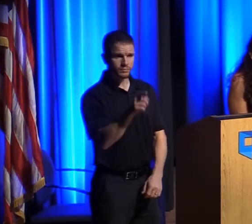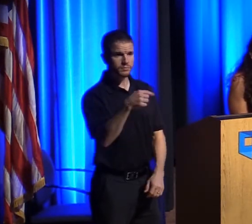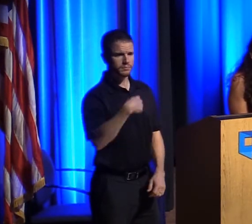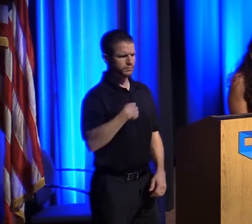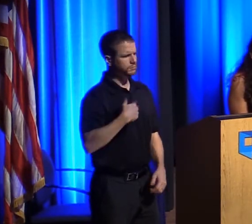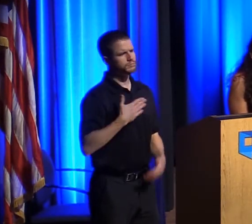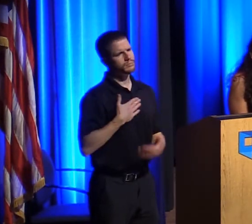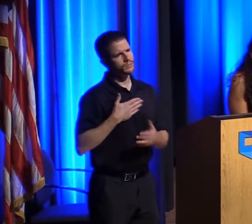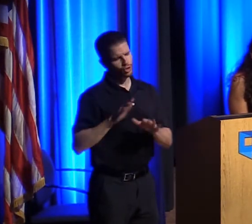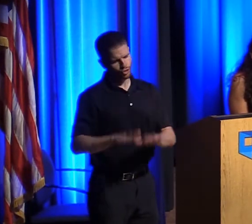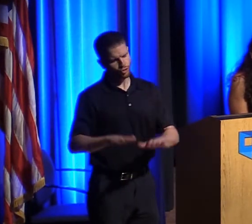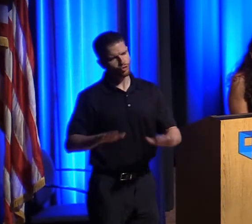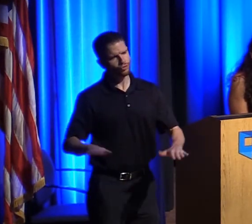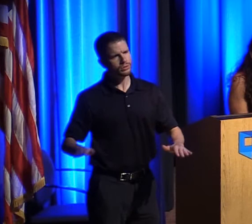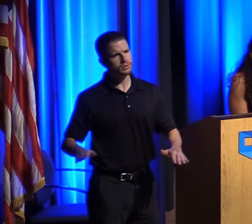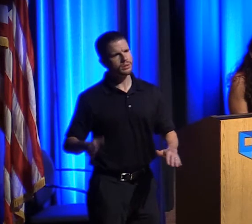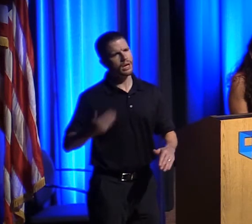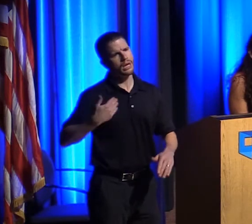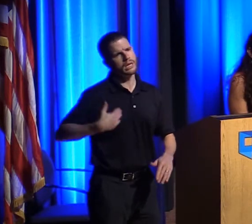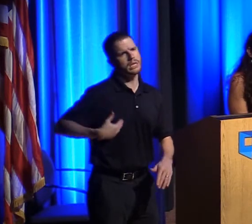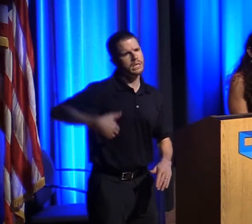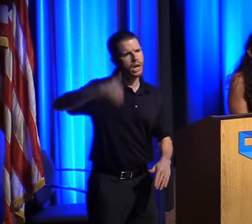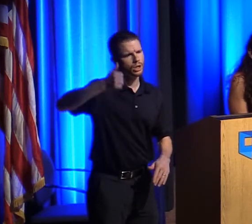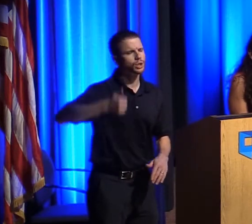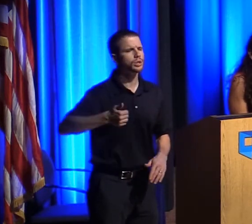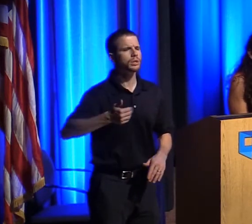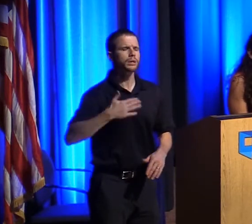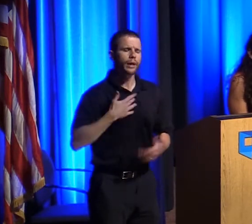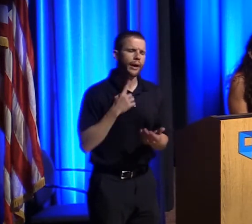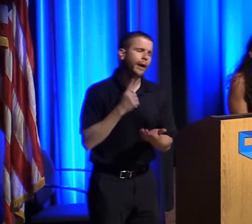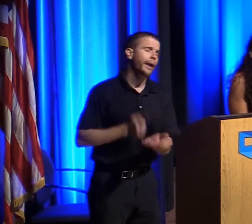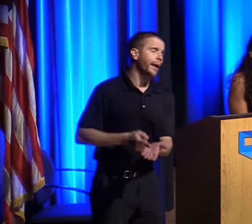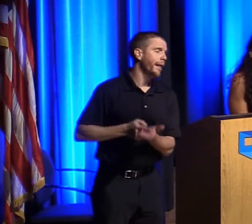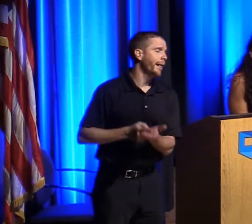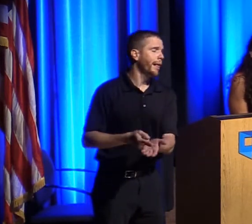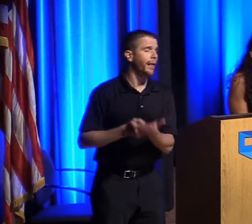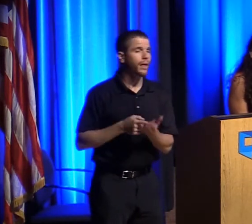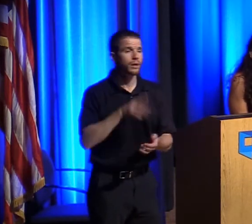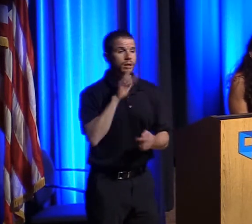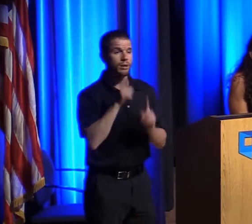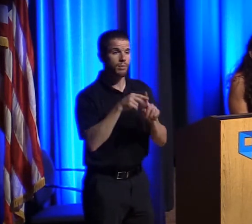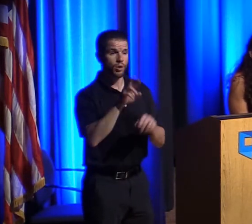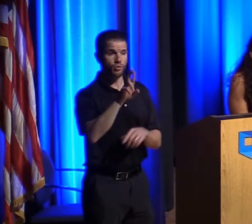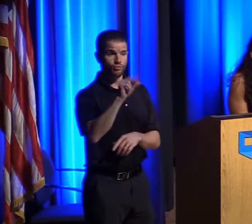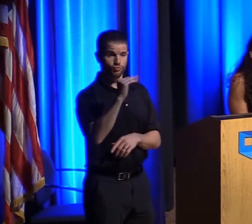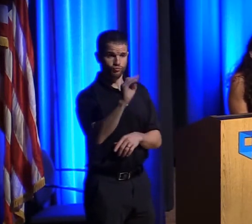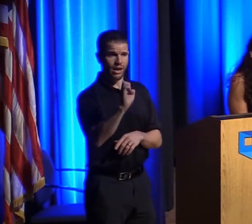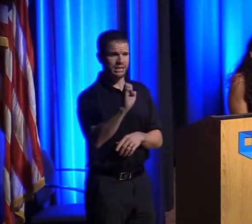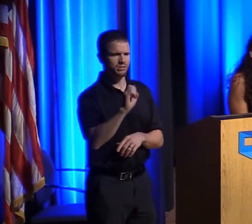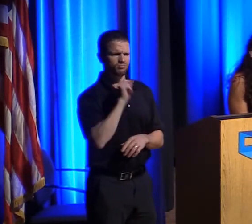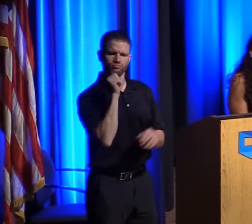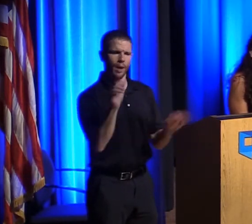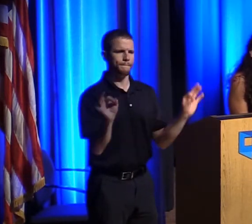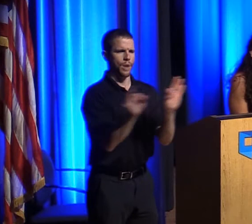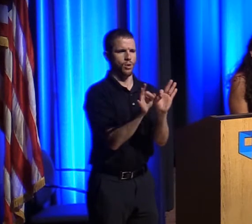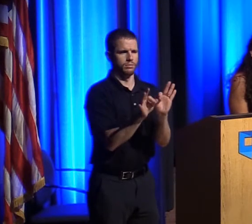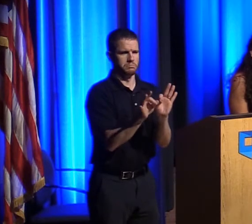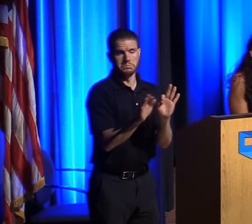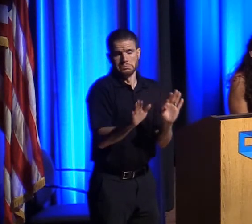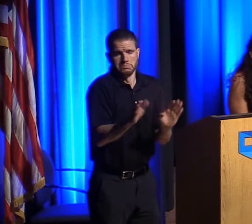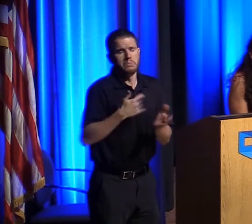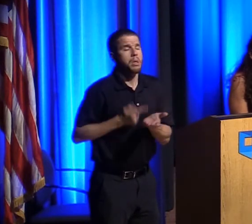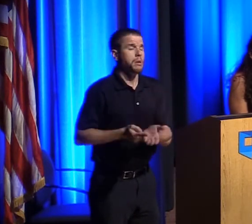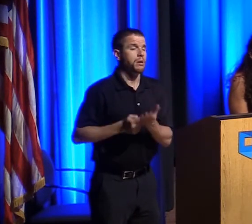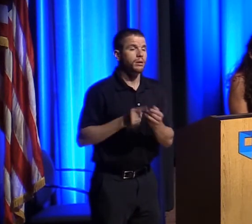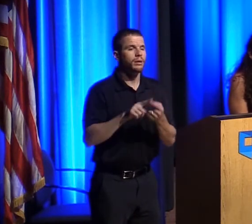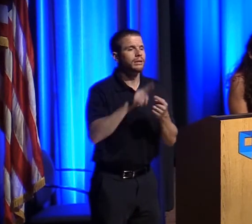how their impact them. So, they're 10 and 11, and we were